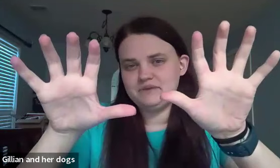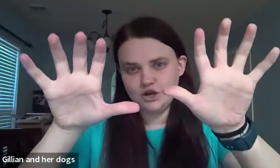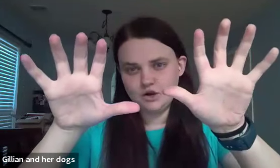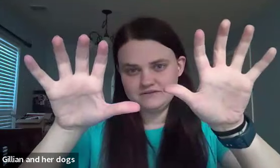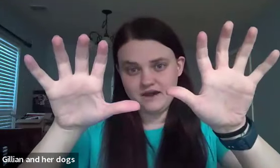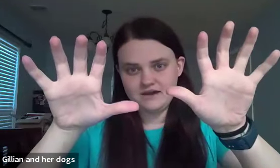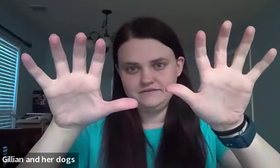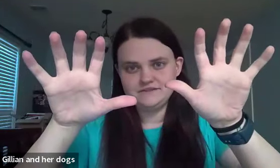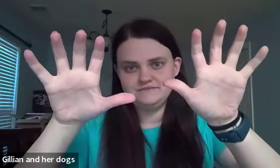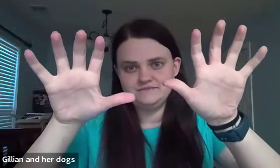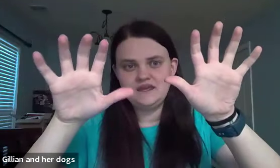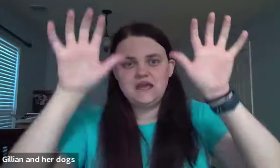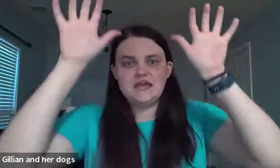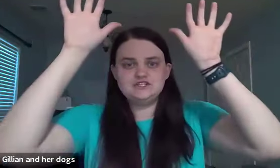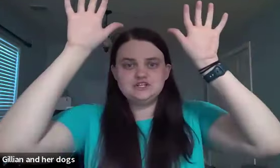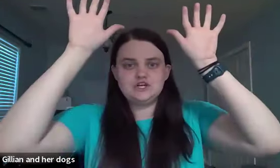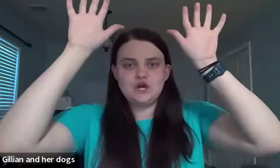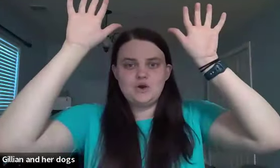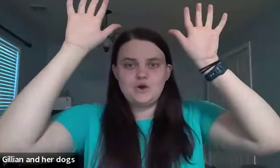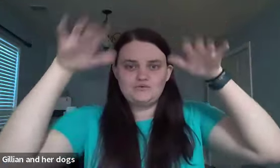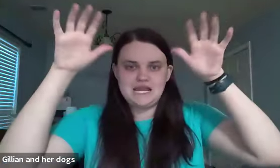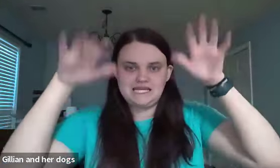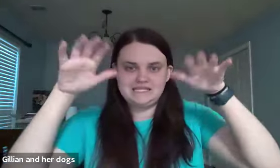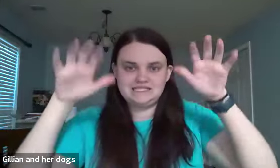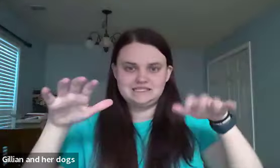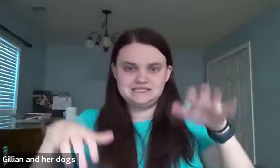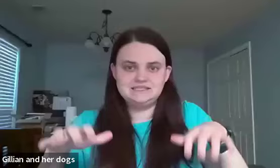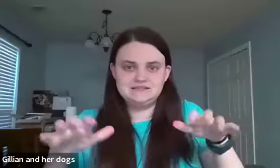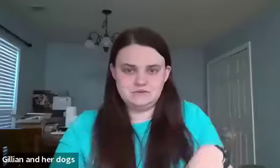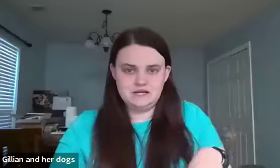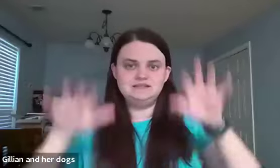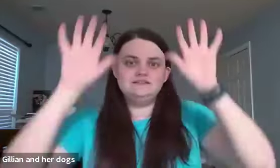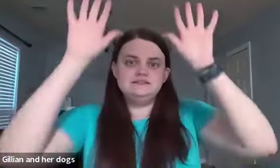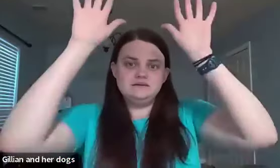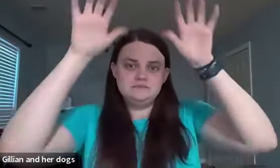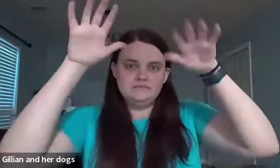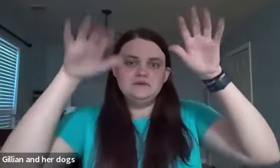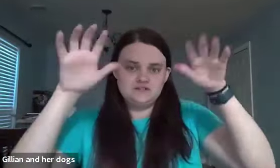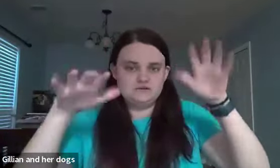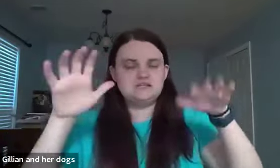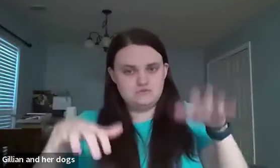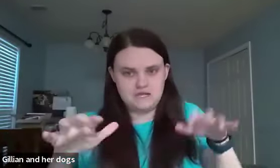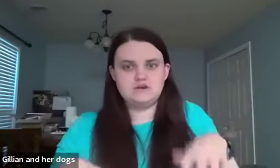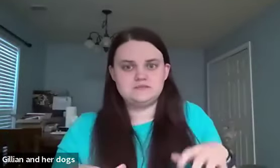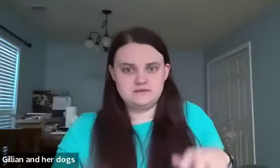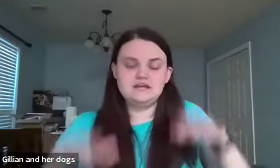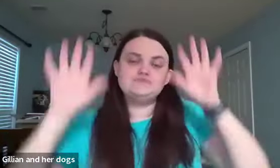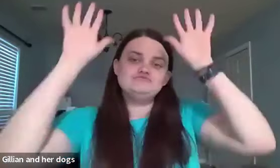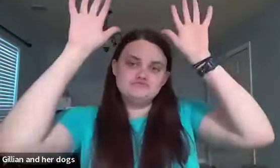bent open fives and you're going to go rain, rain. So it's like the raindrops coming down,